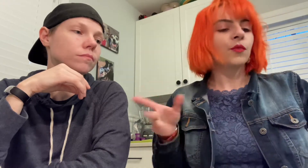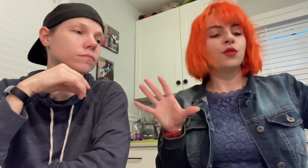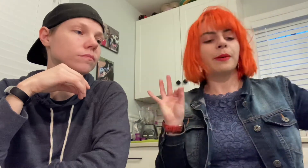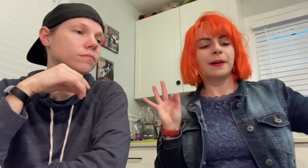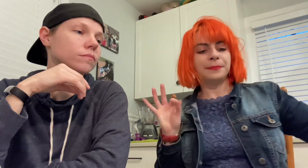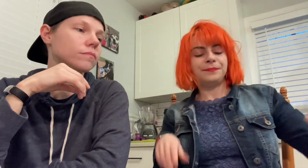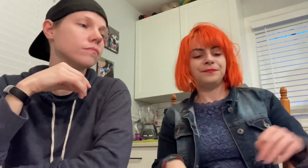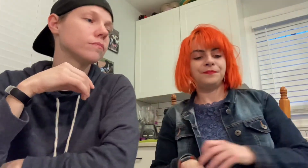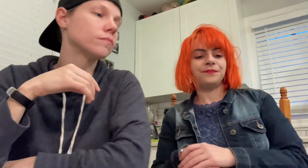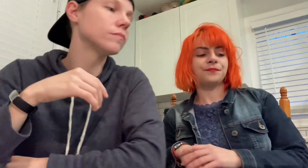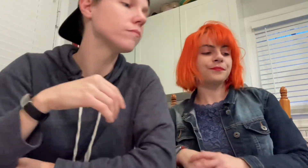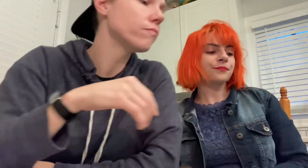You pick.